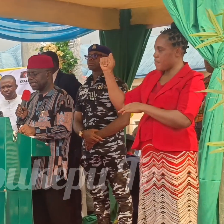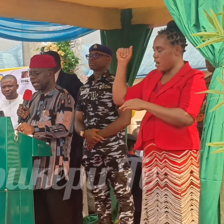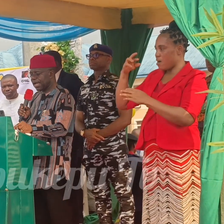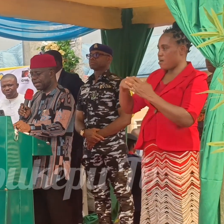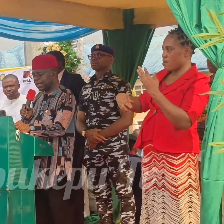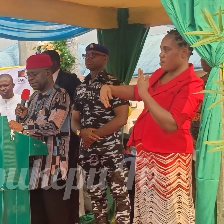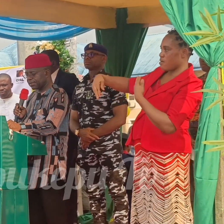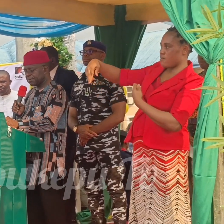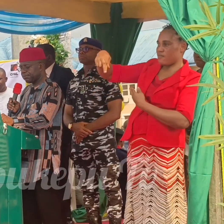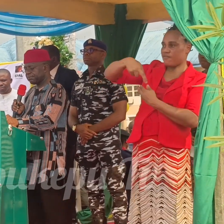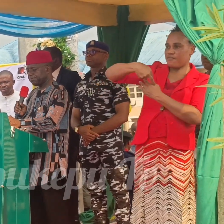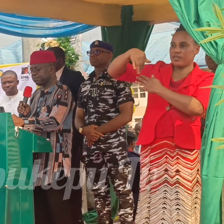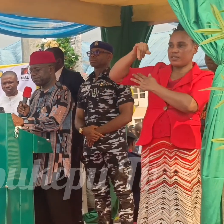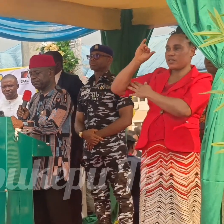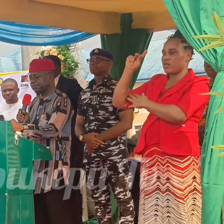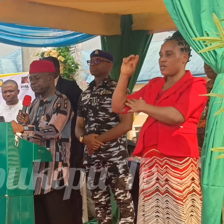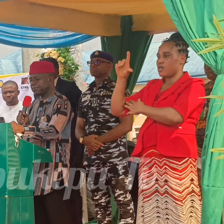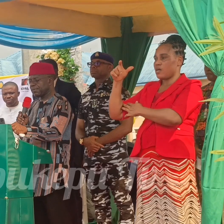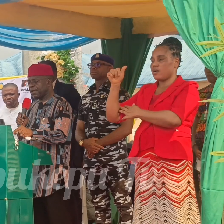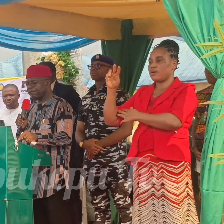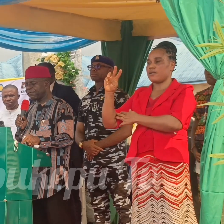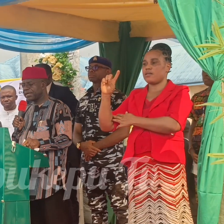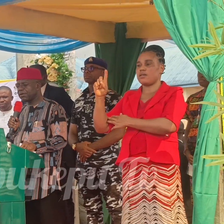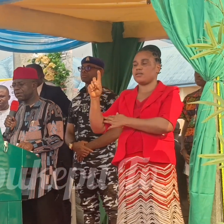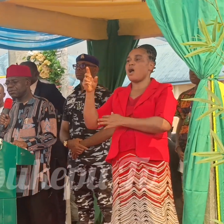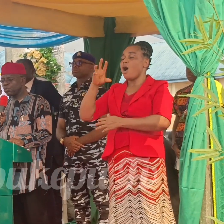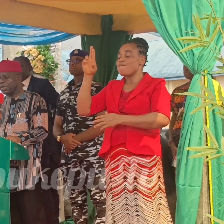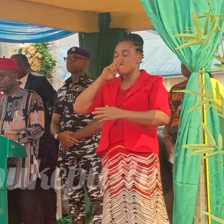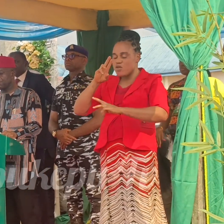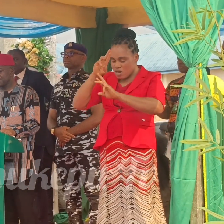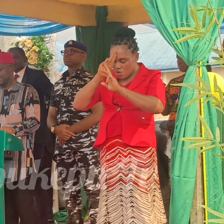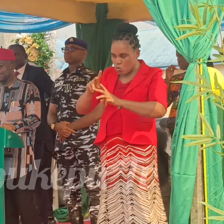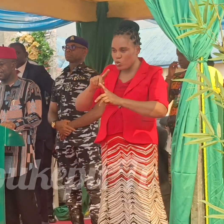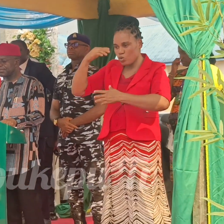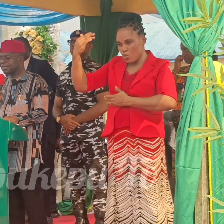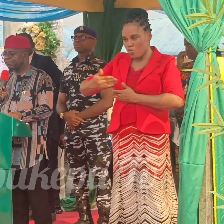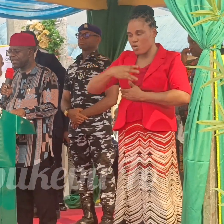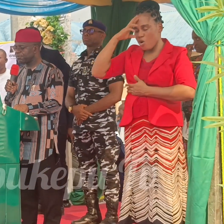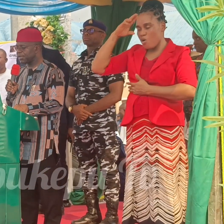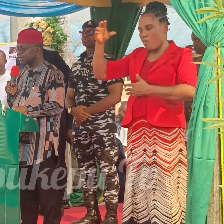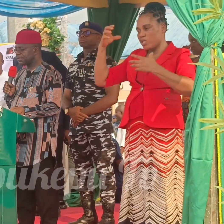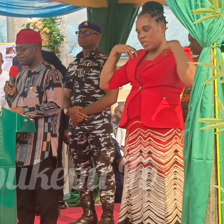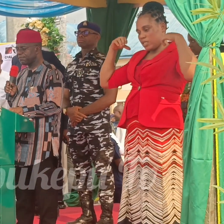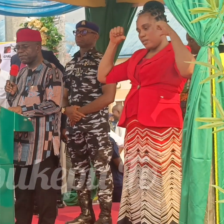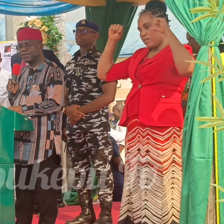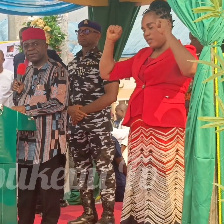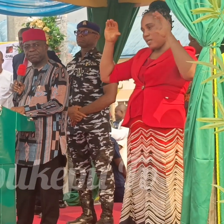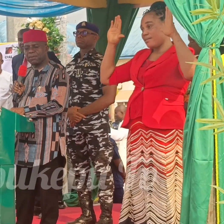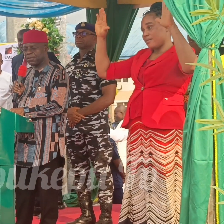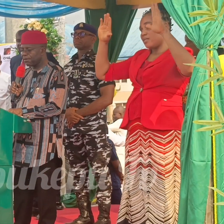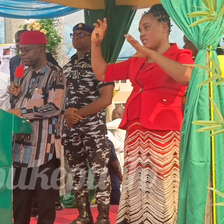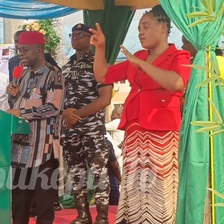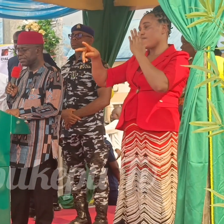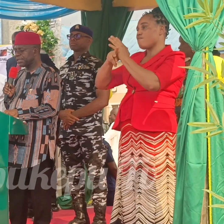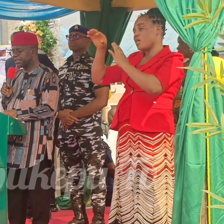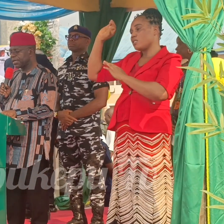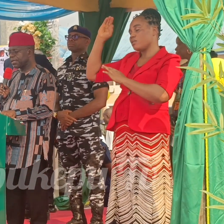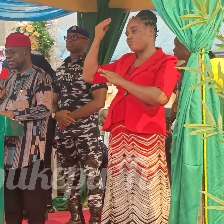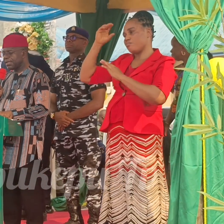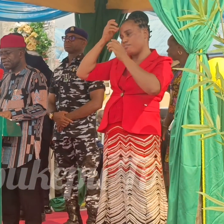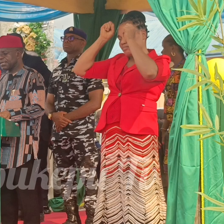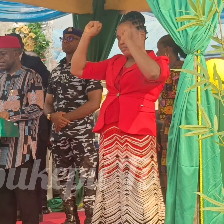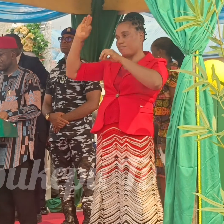ring-fence island. I'm very honored to welcome His Excellency the Vice President of the Federal Republic of